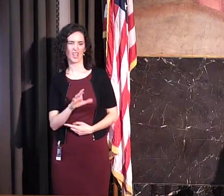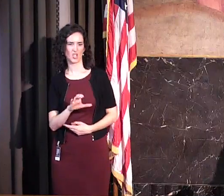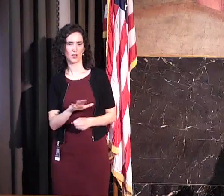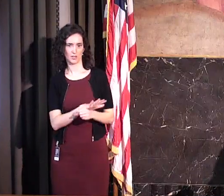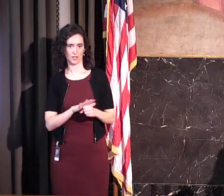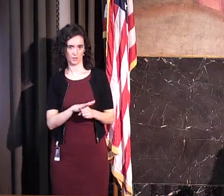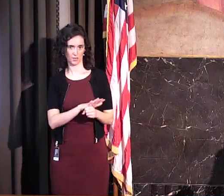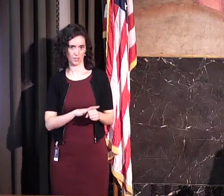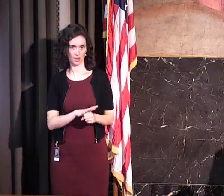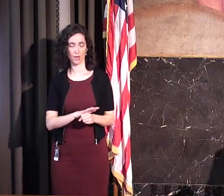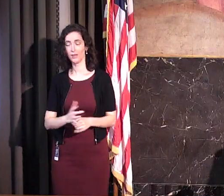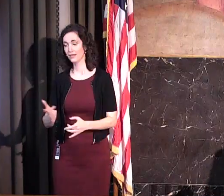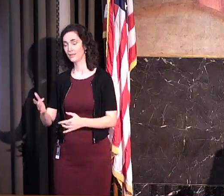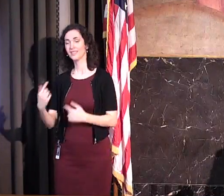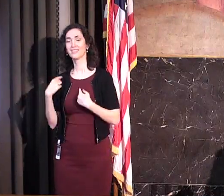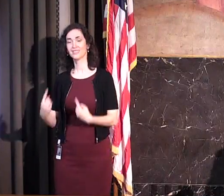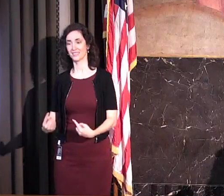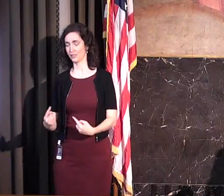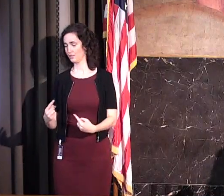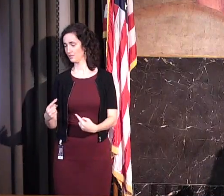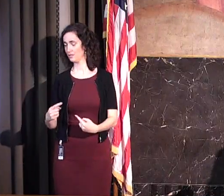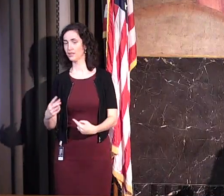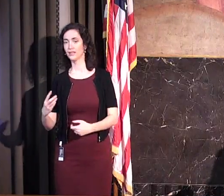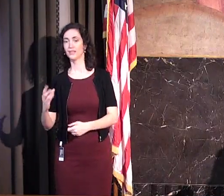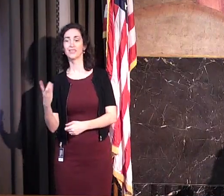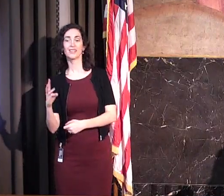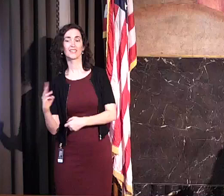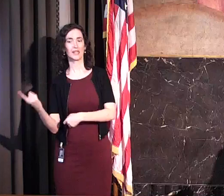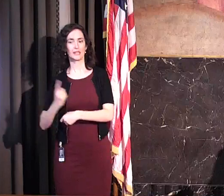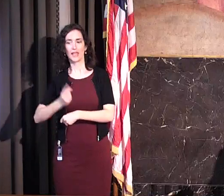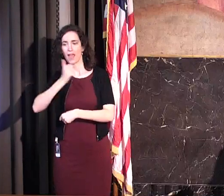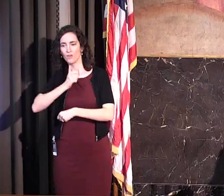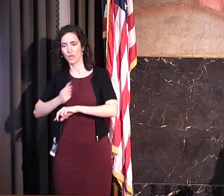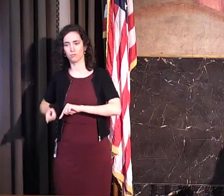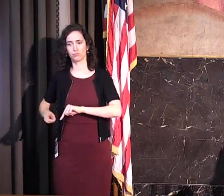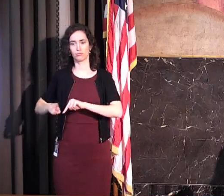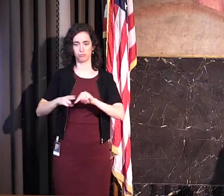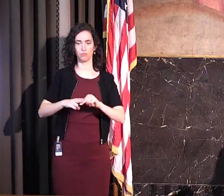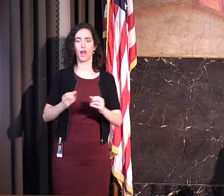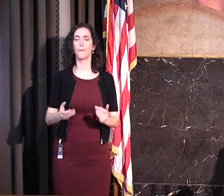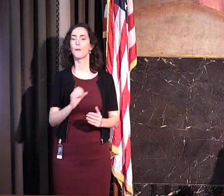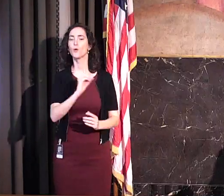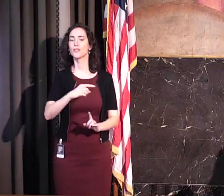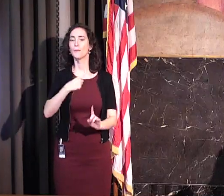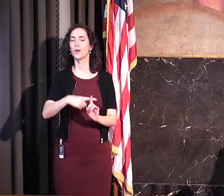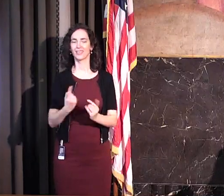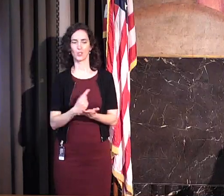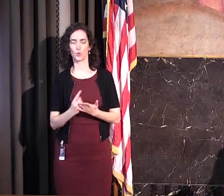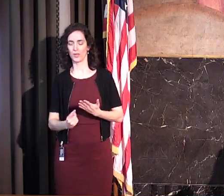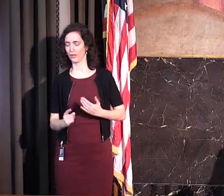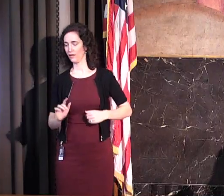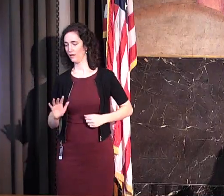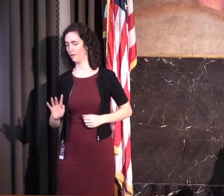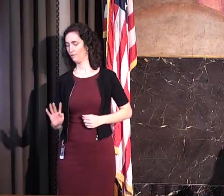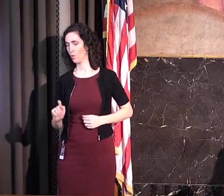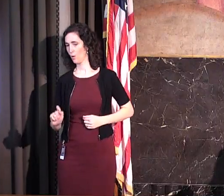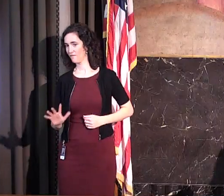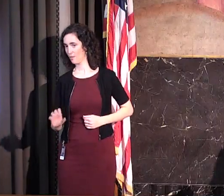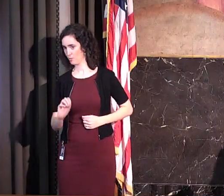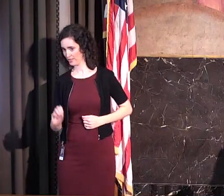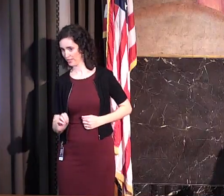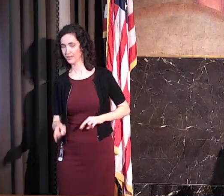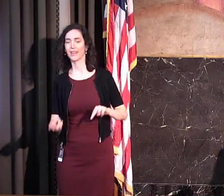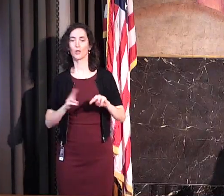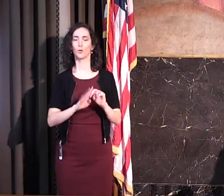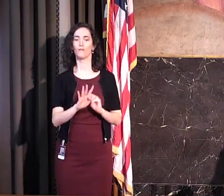region, cases have been going up consistently for the past 16 days. Percent positivity went up this week 4.5%